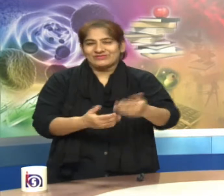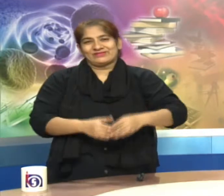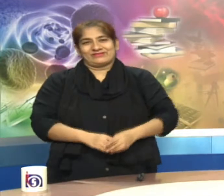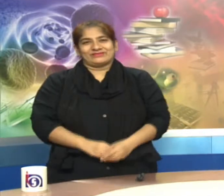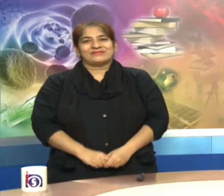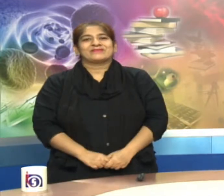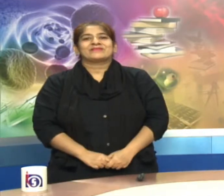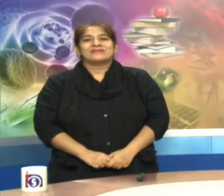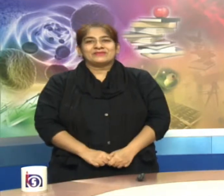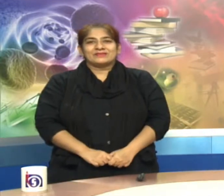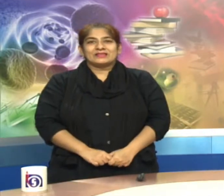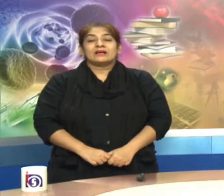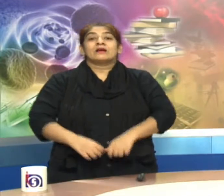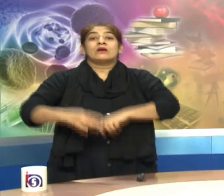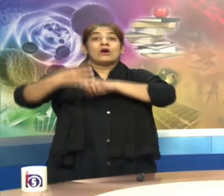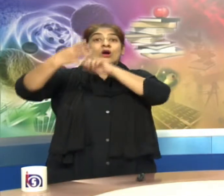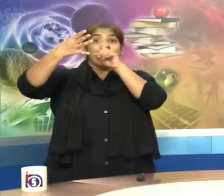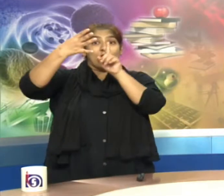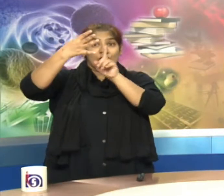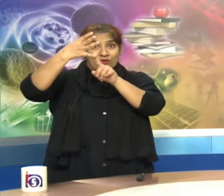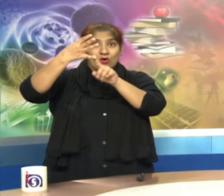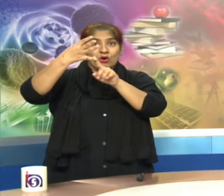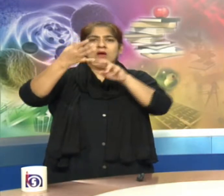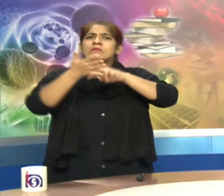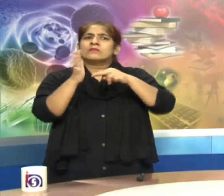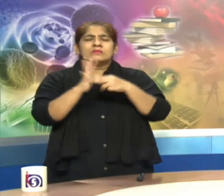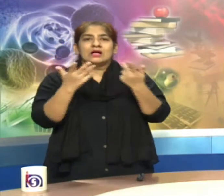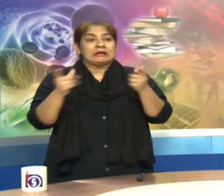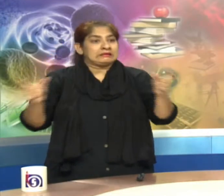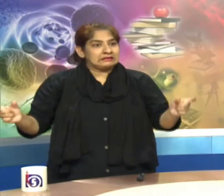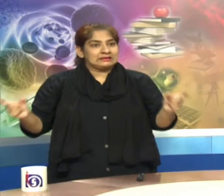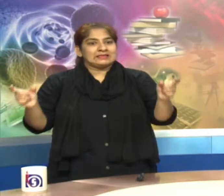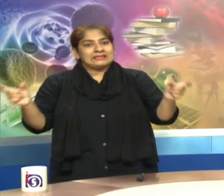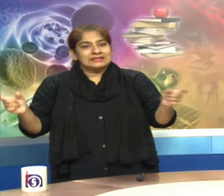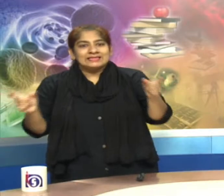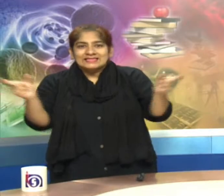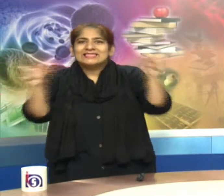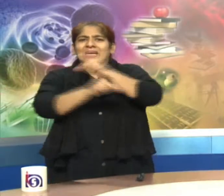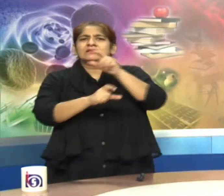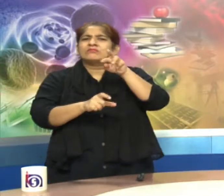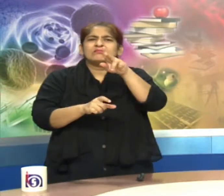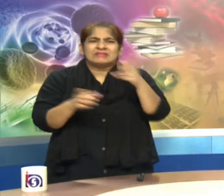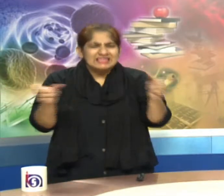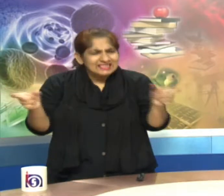a less price for their item. The fourth point is